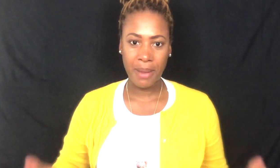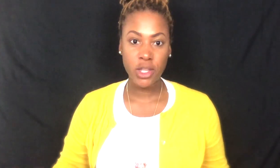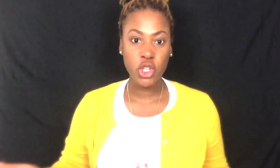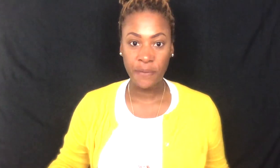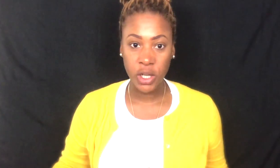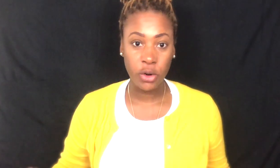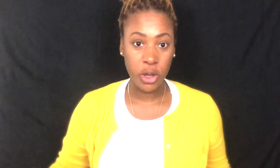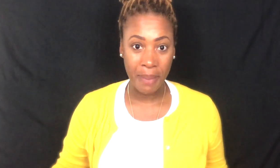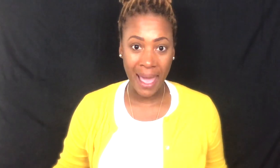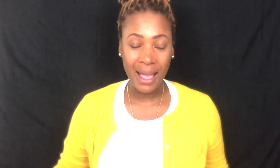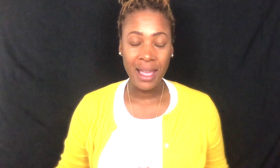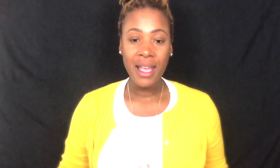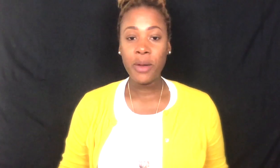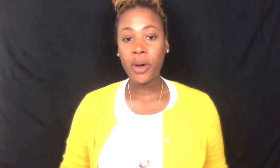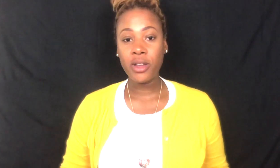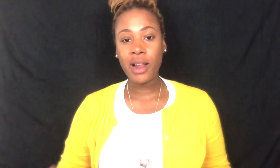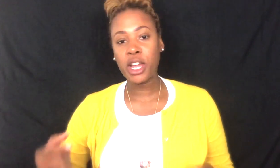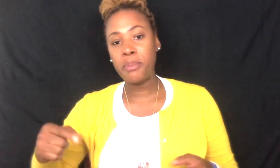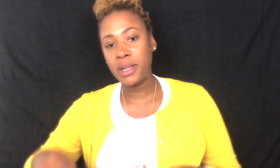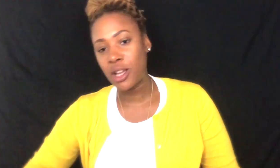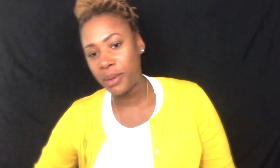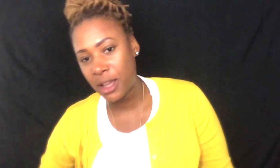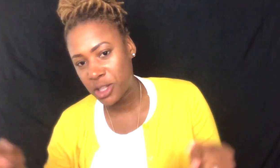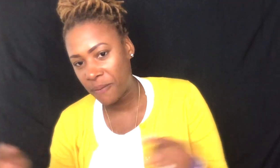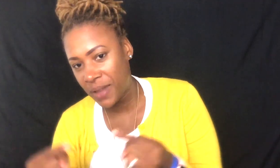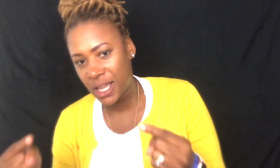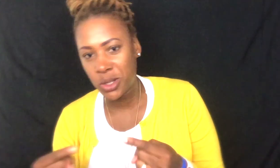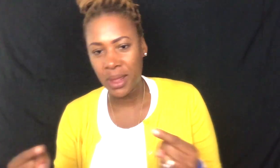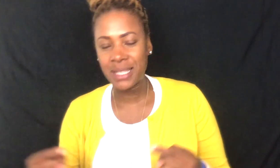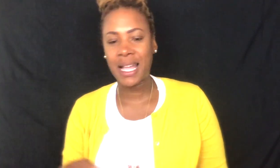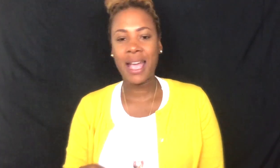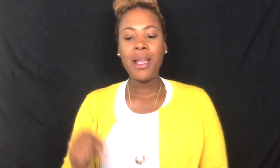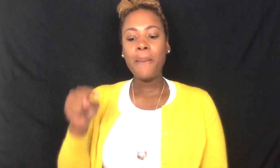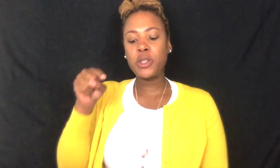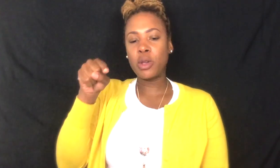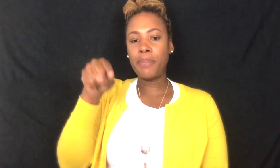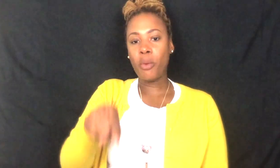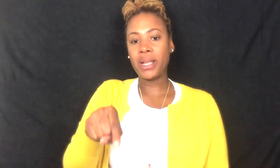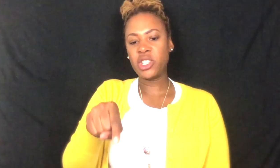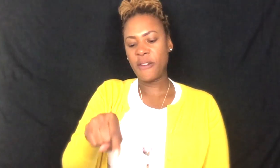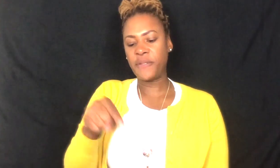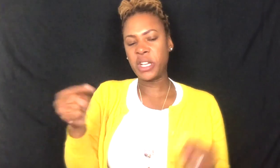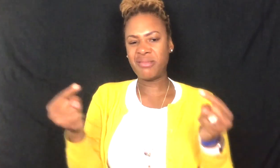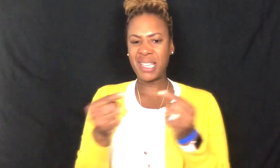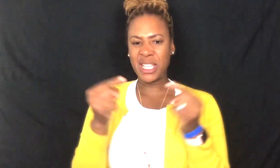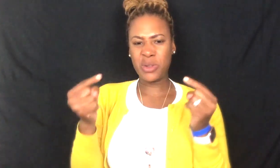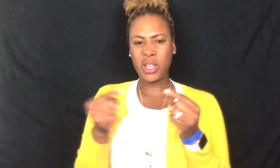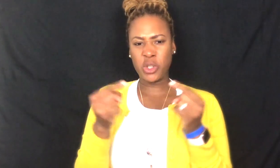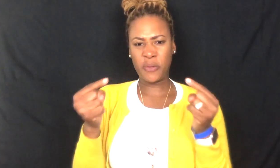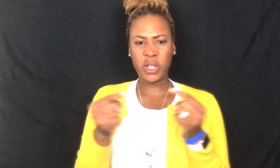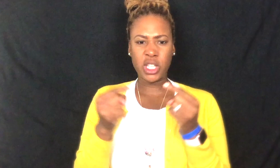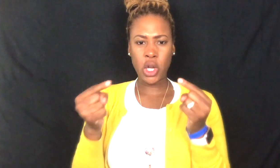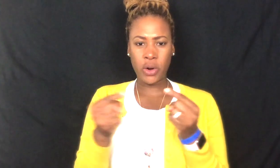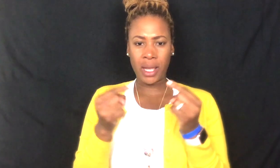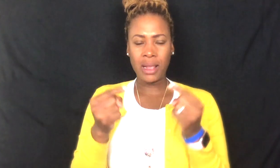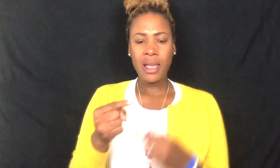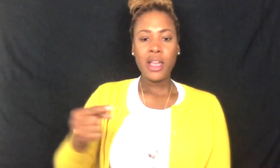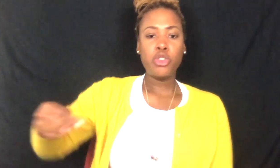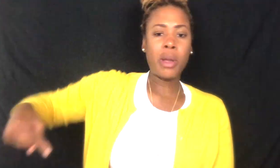it's your foot or your back, well, you're not going to bend all the way down to your feet and do that sign, but you can point to your foot and do that your foot is hurting. You can